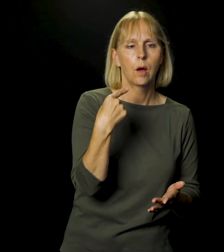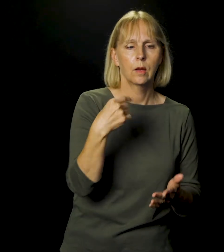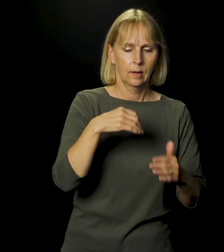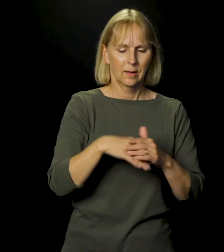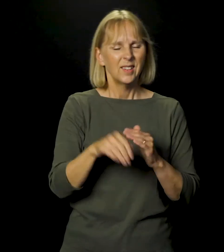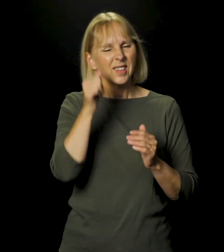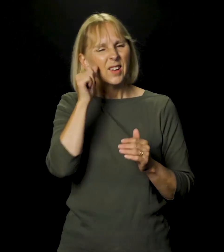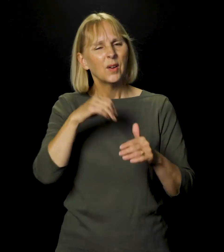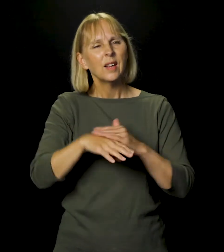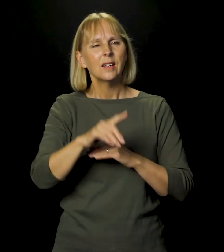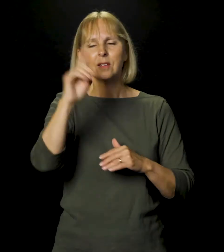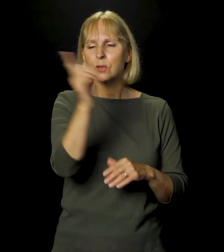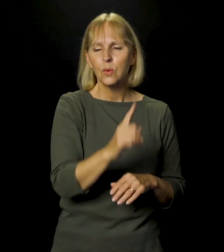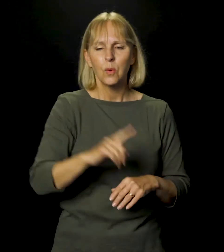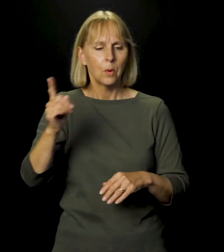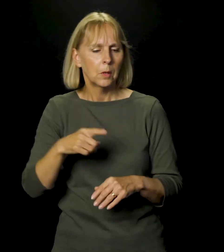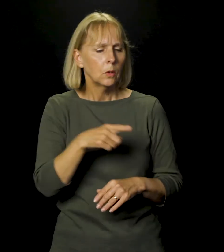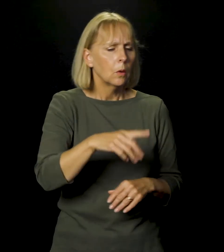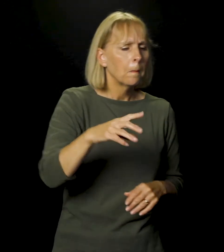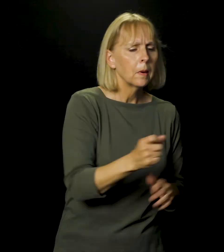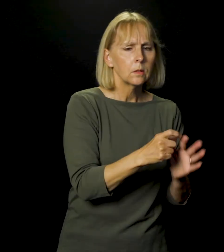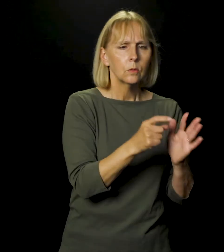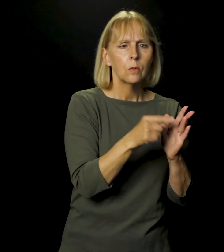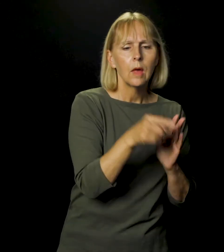you've got to do that, you've got to be this type of person to be accepted,